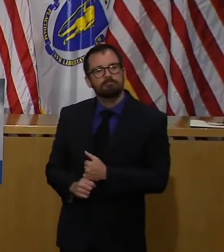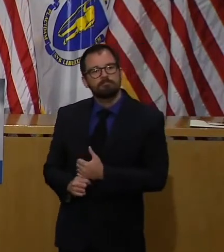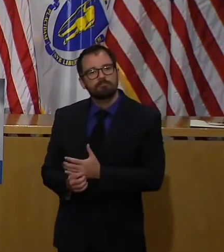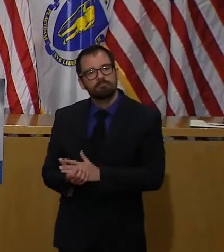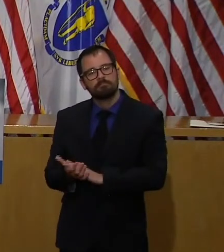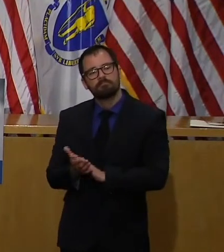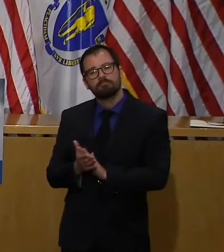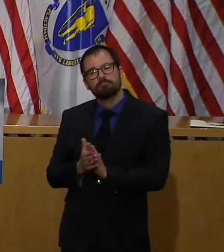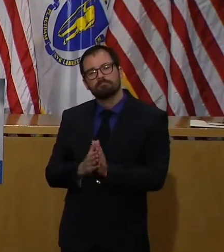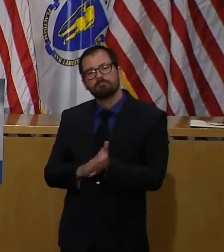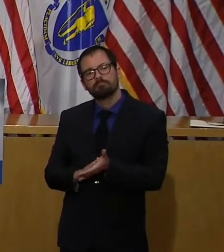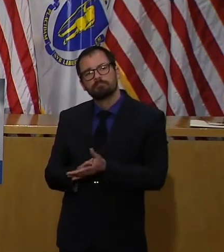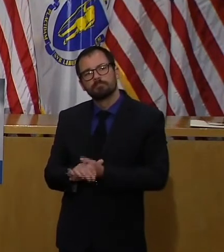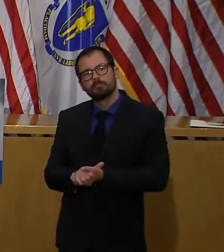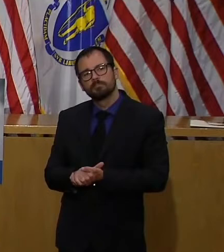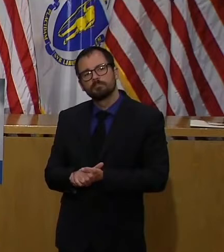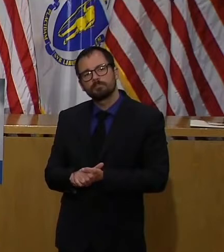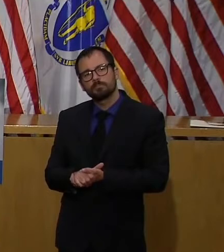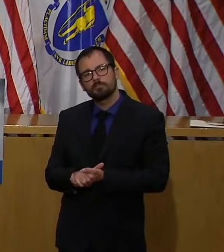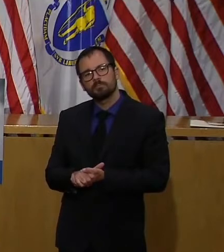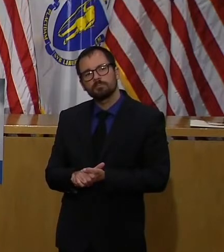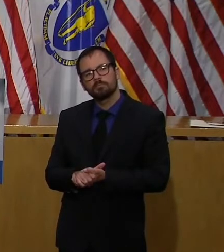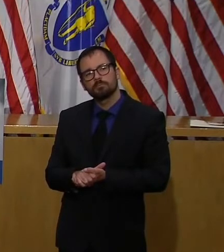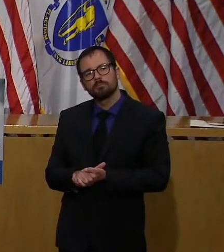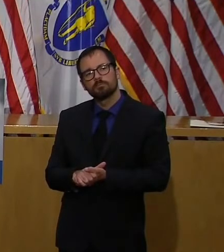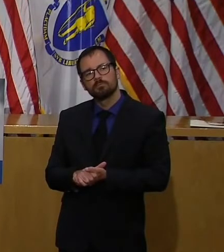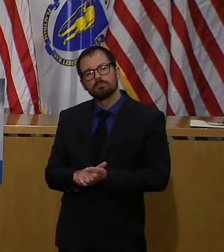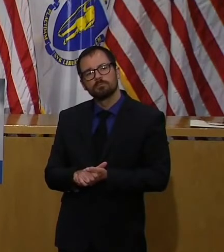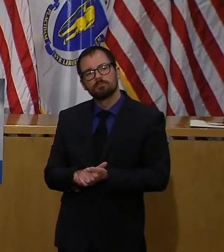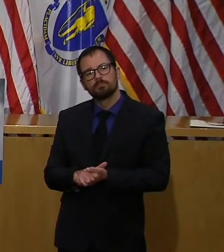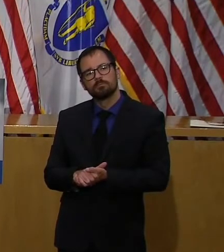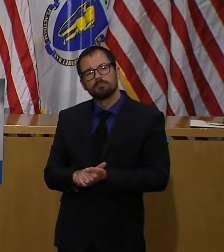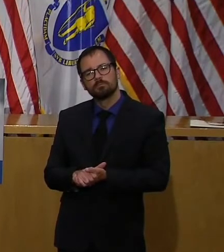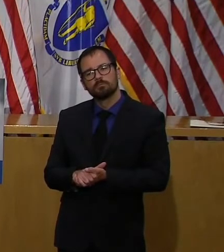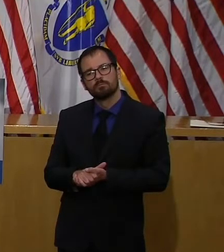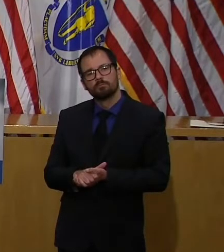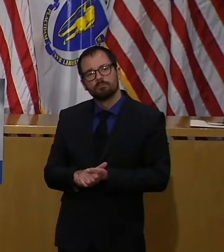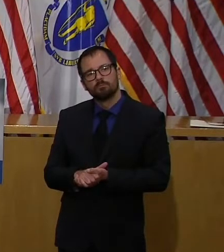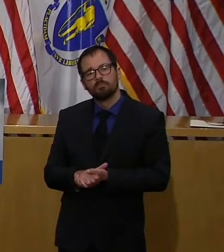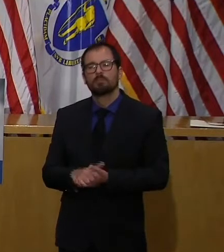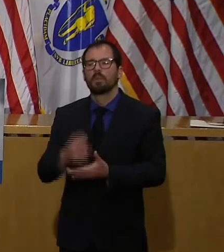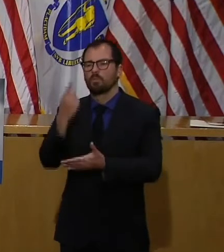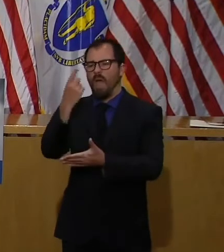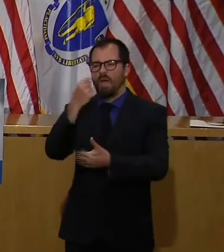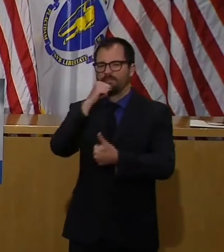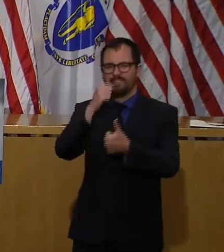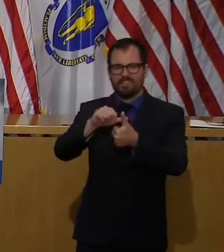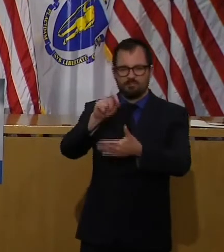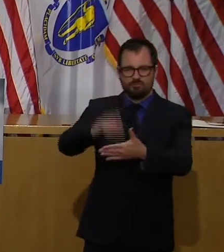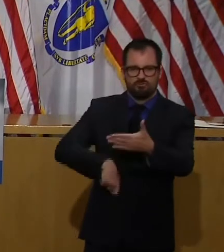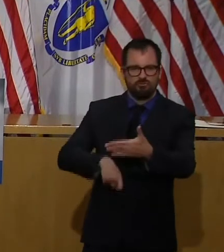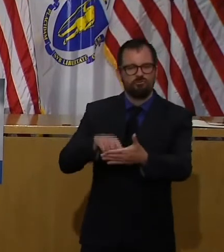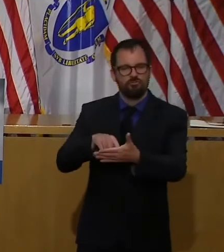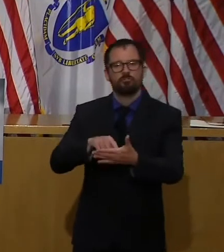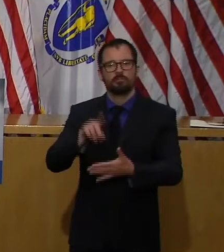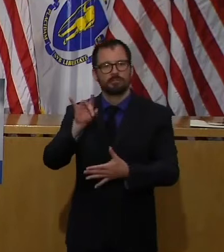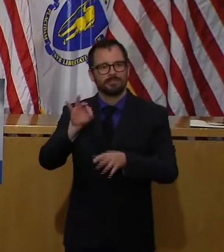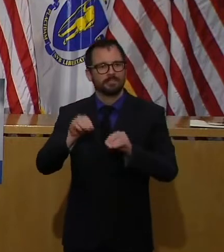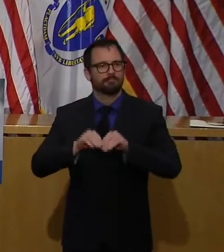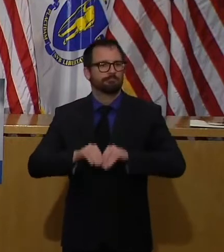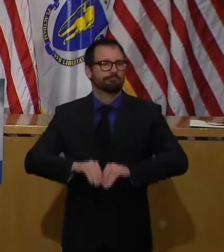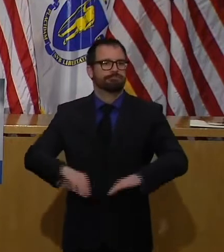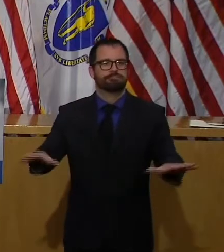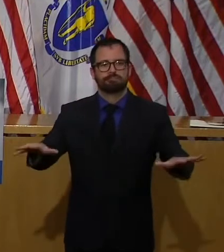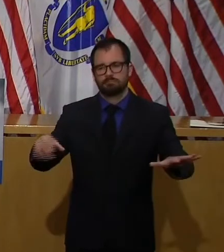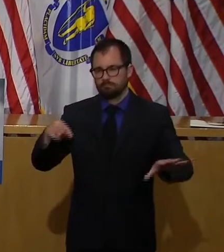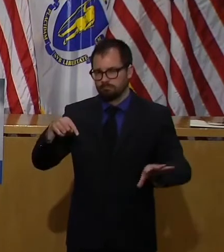facilities in disadvantaged communities where there are more pre-existing conditions, and you know, nursing homes in those communities as well. Is